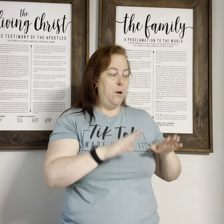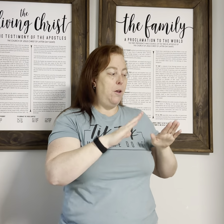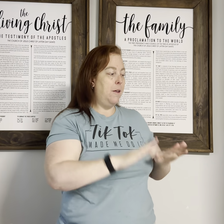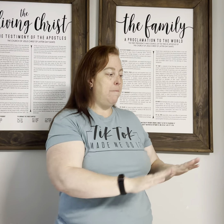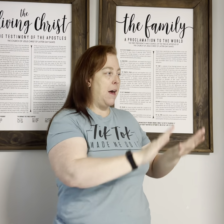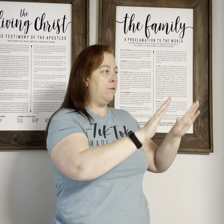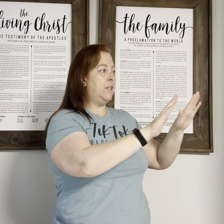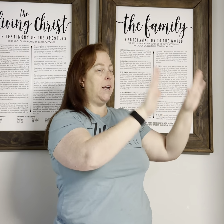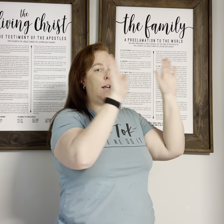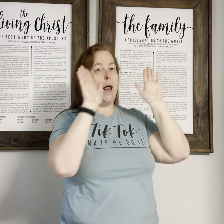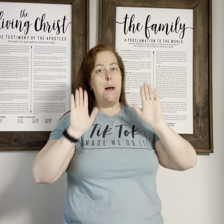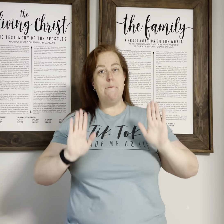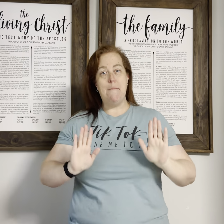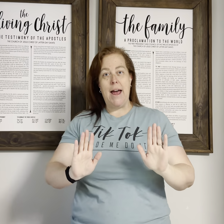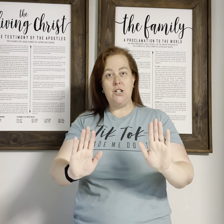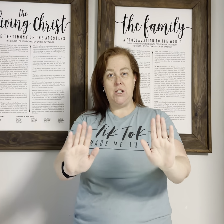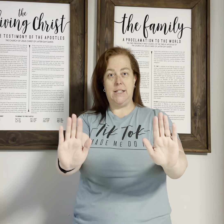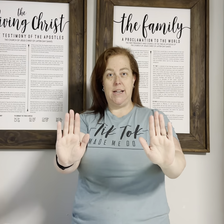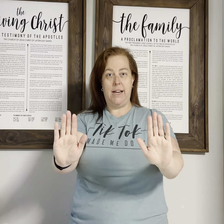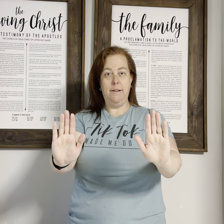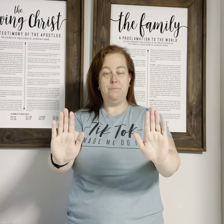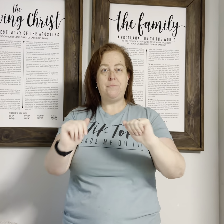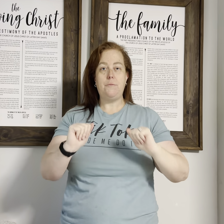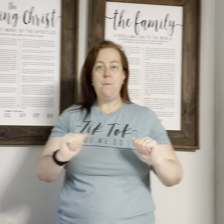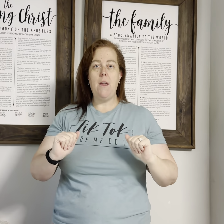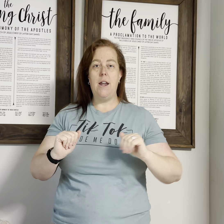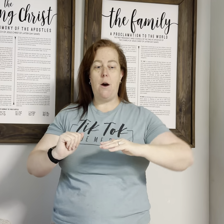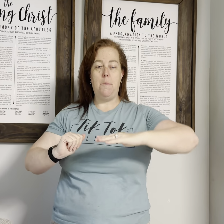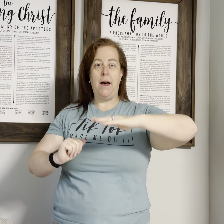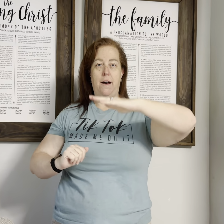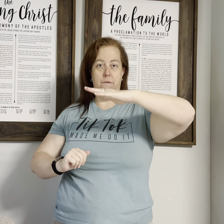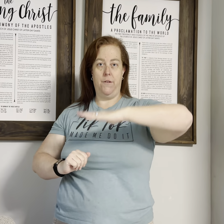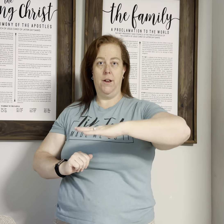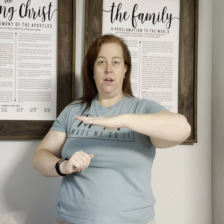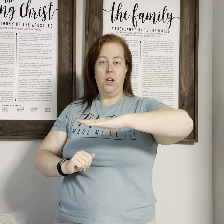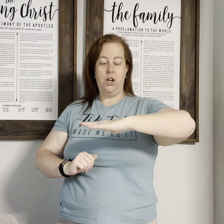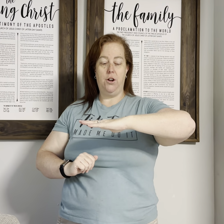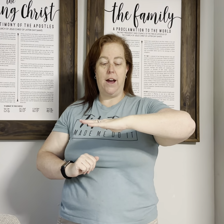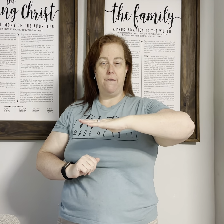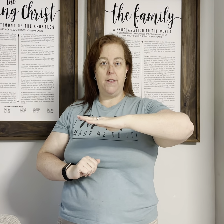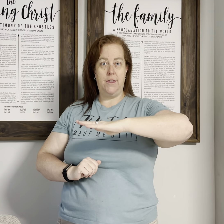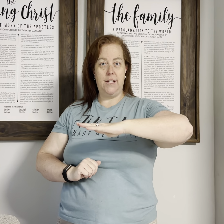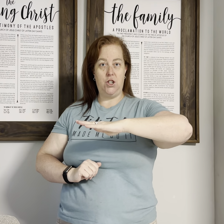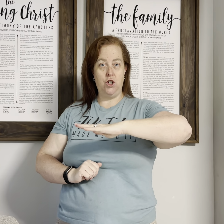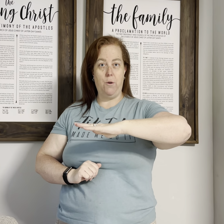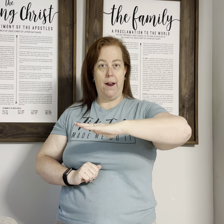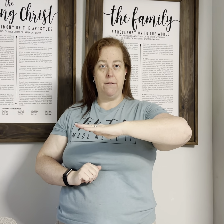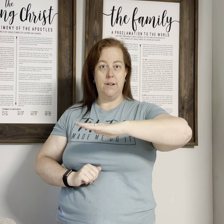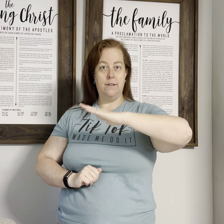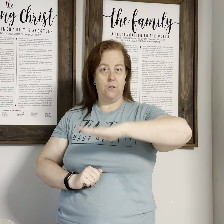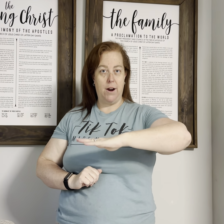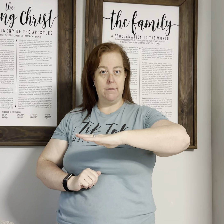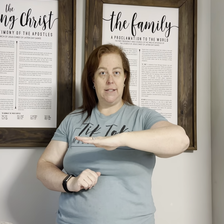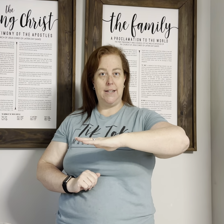purple, mountain, majesty." Now above, you have, this is your ground. The ground stays